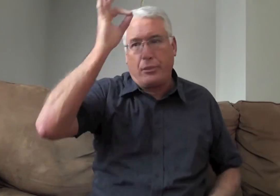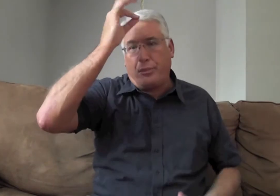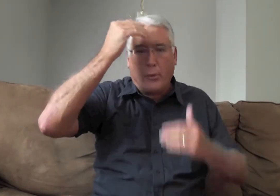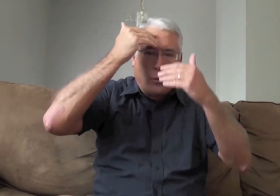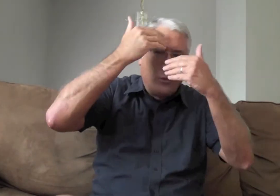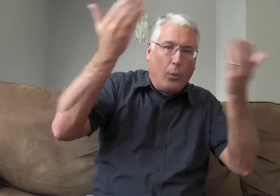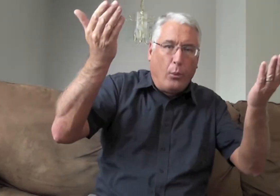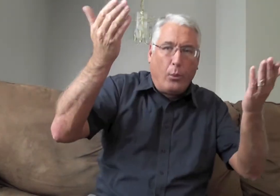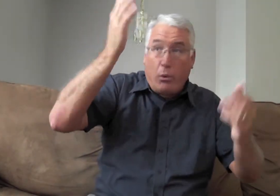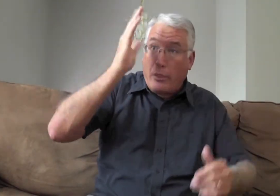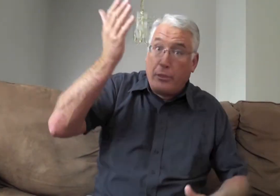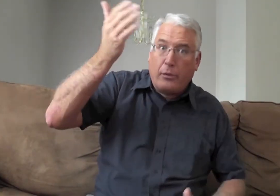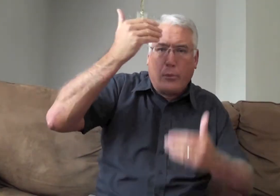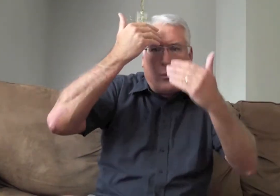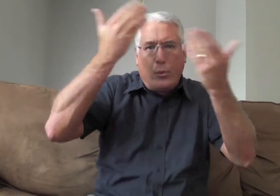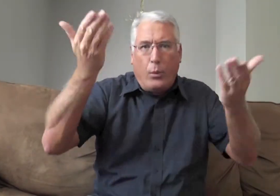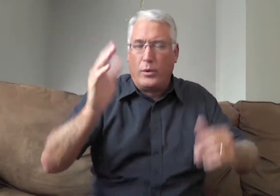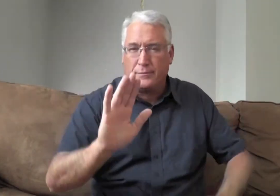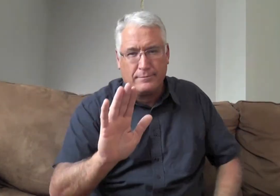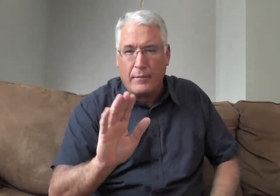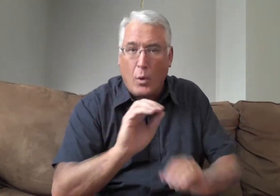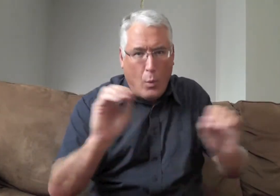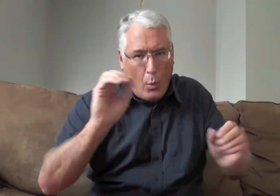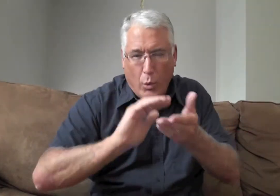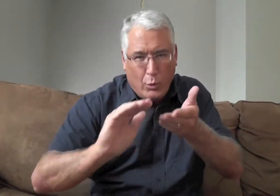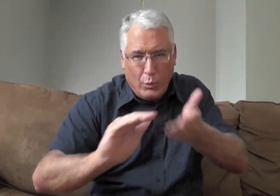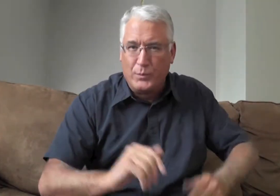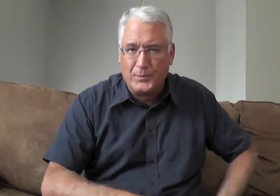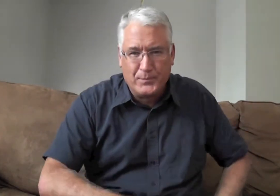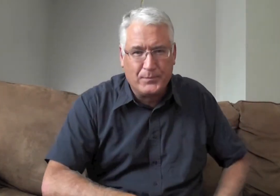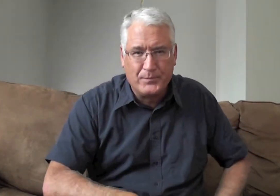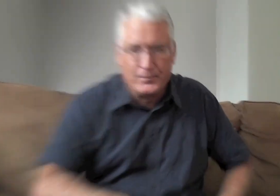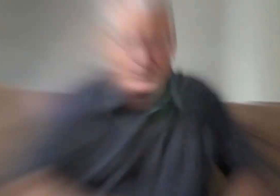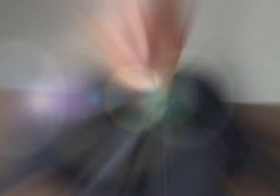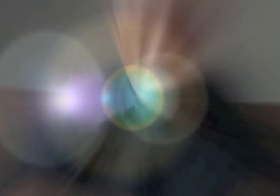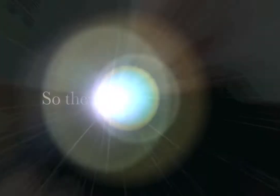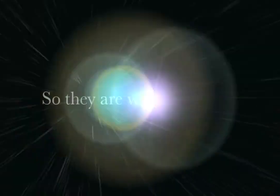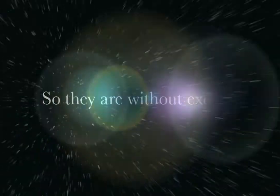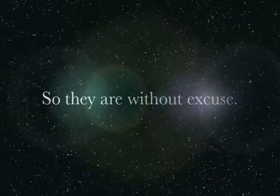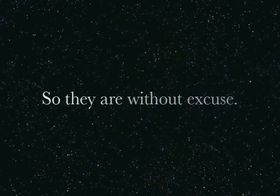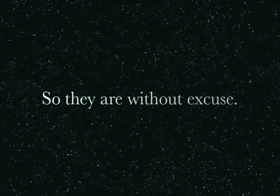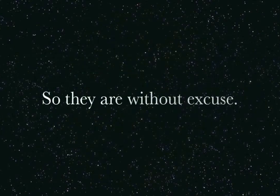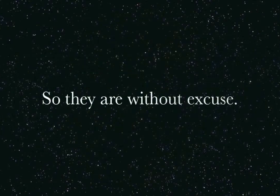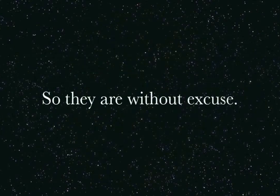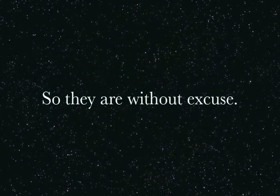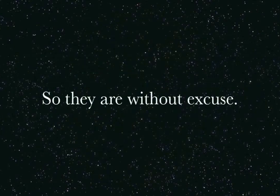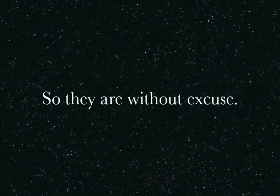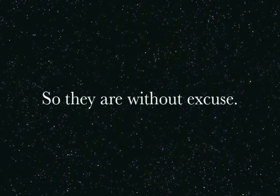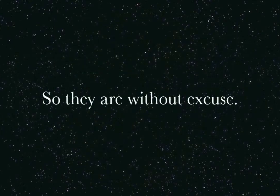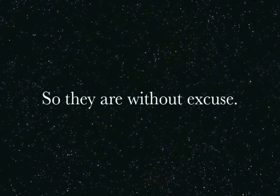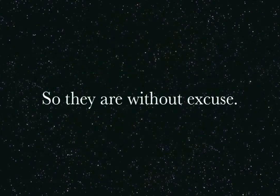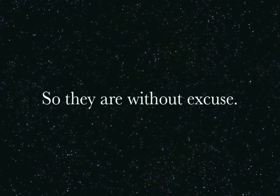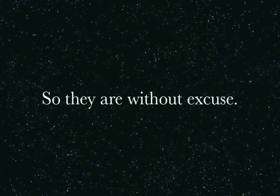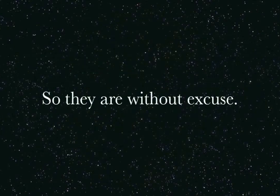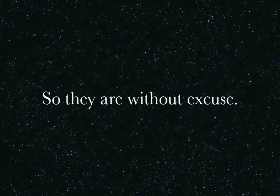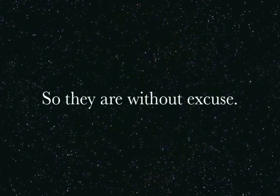excuse. We can't say, oh, I'm stupid, I don't know. No excuse. So they are without